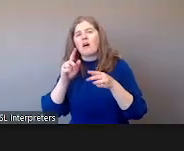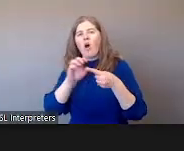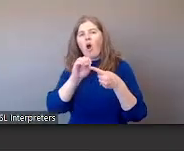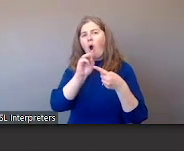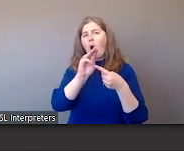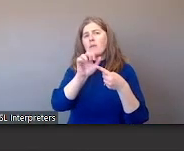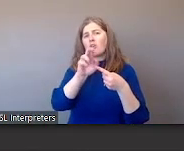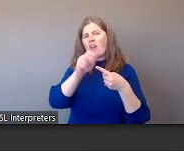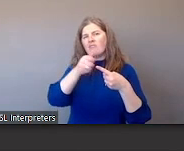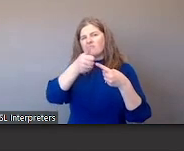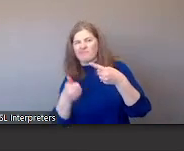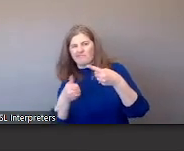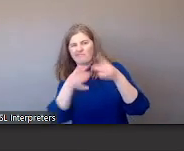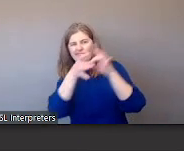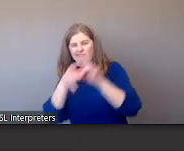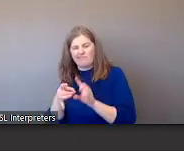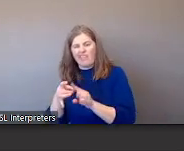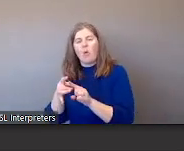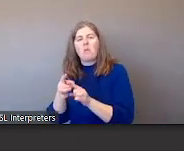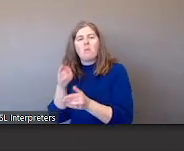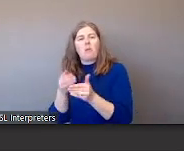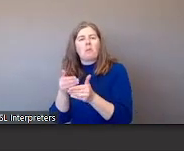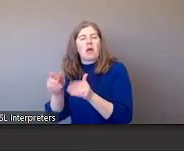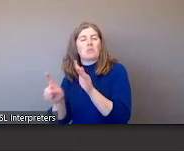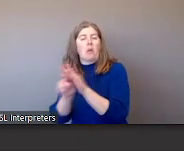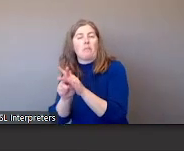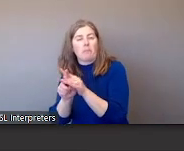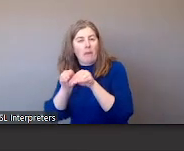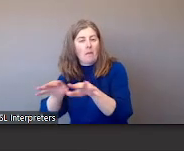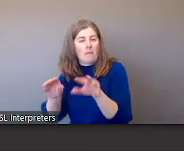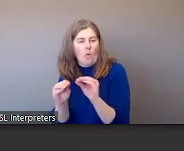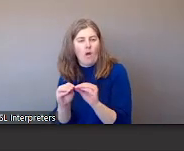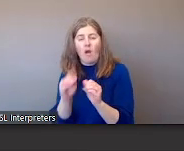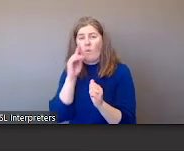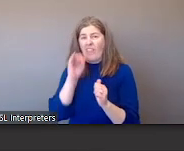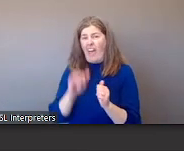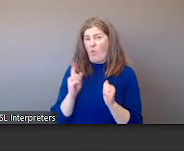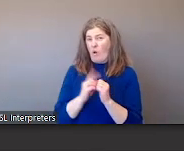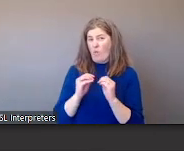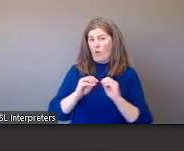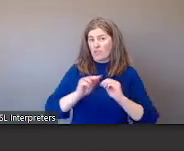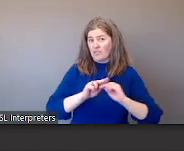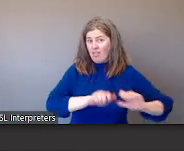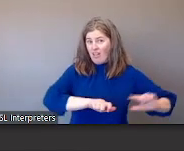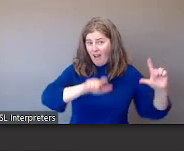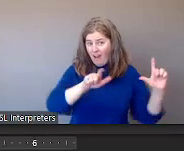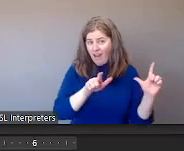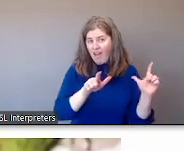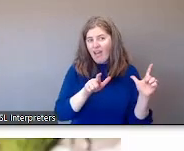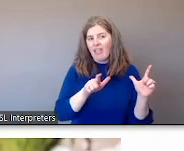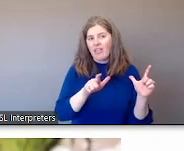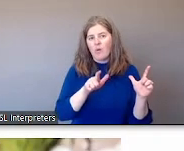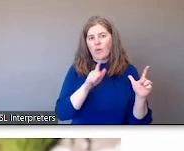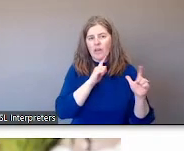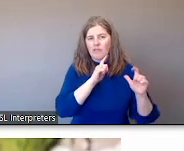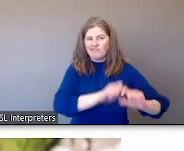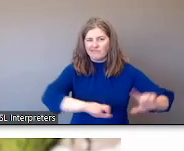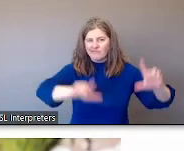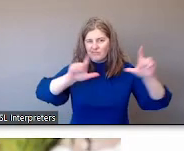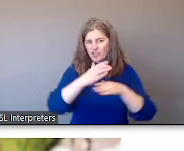be the next thing to emerge. So I think with that, we only have one more slide, and we can put that in slide sharing mode.